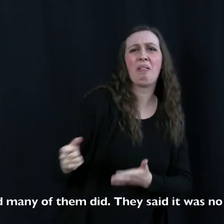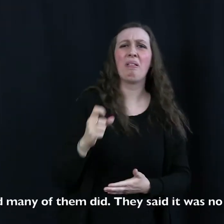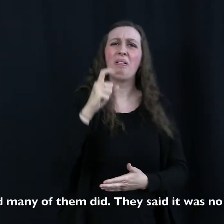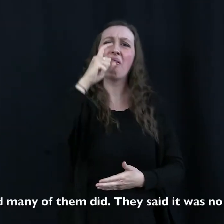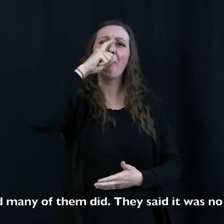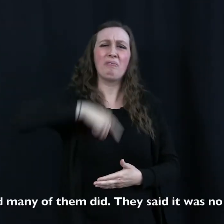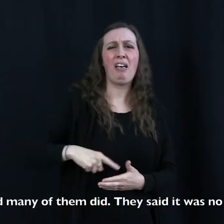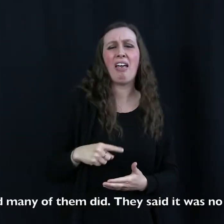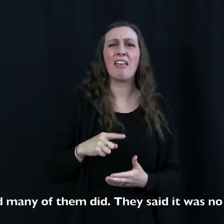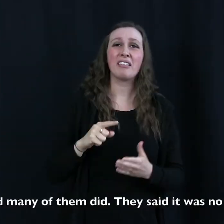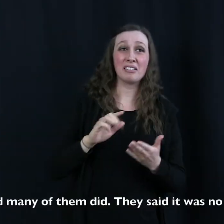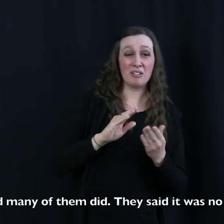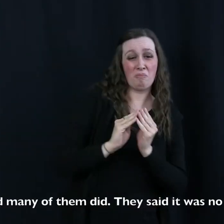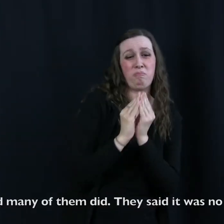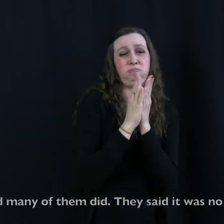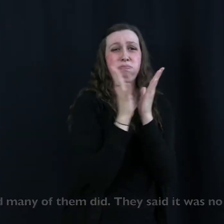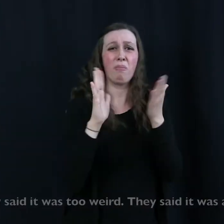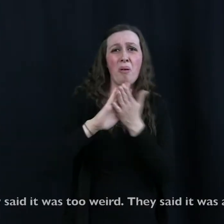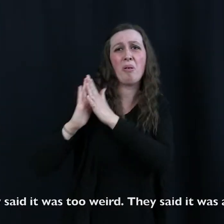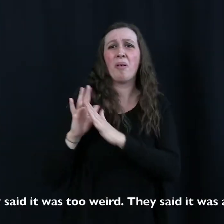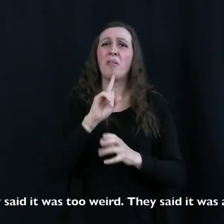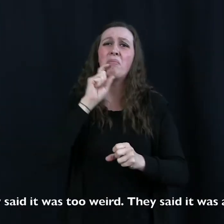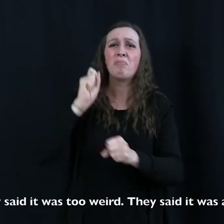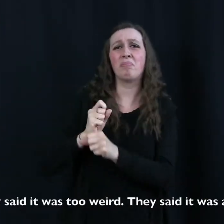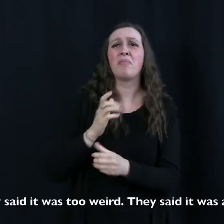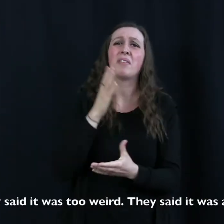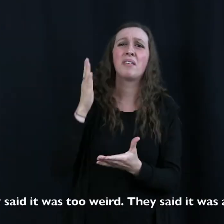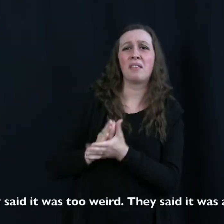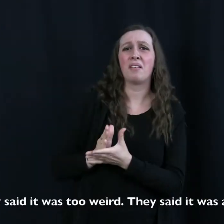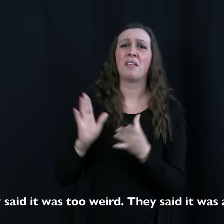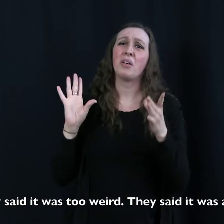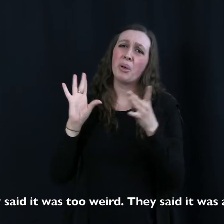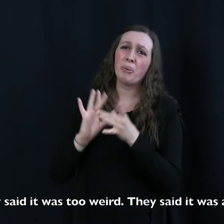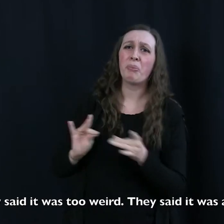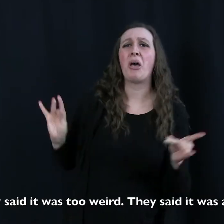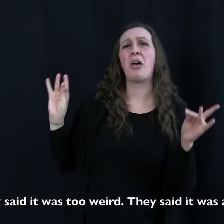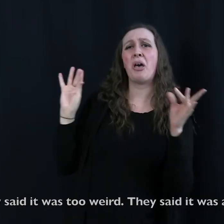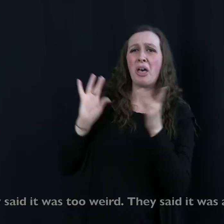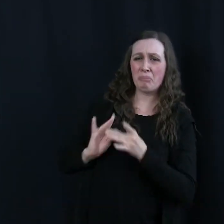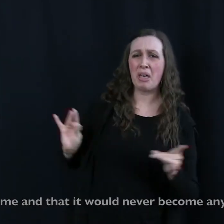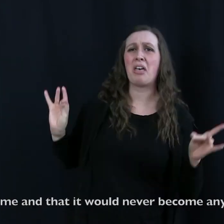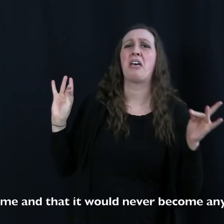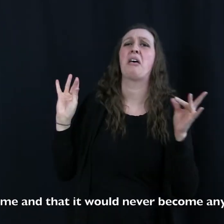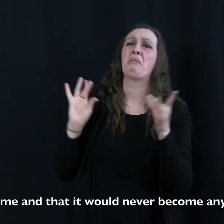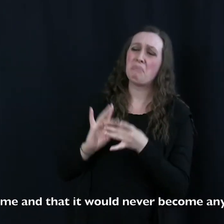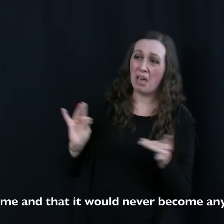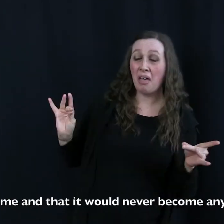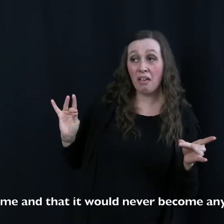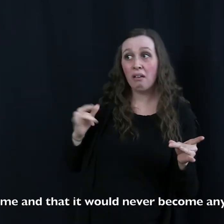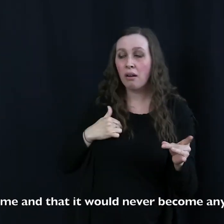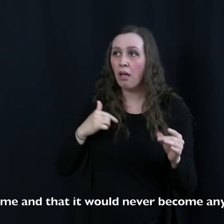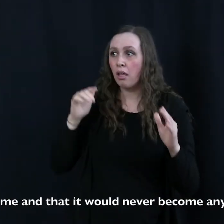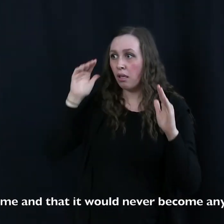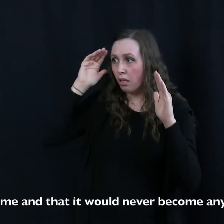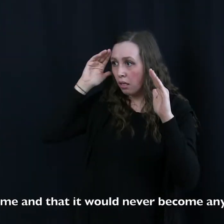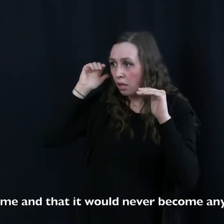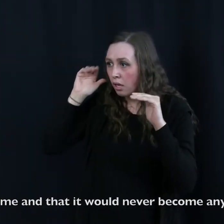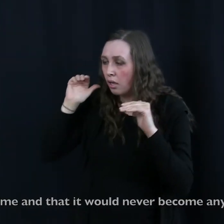them did. They said it was no good. They said it was too weird. They said it was a waste of time, and that it would never become anything.